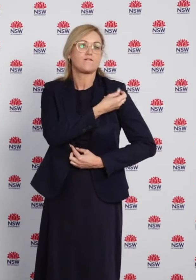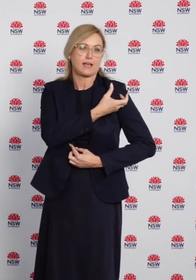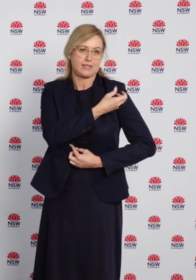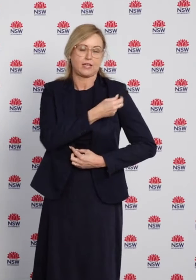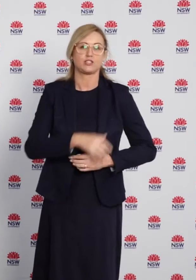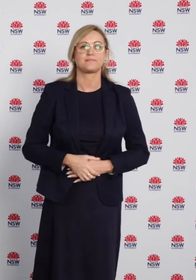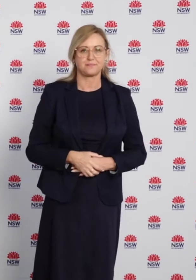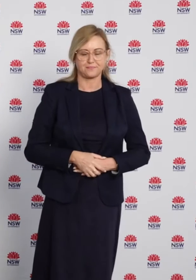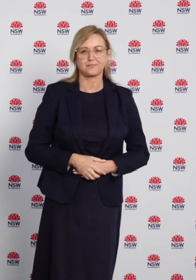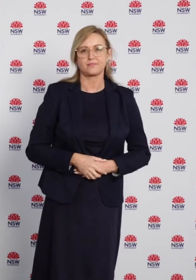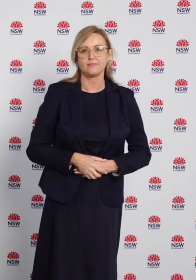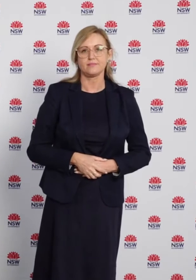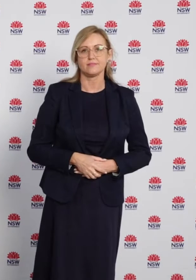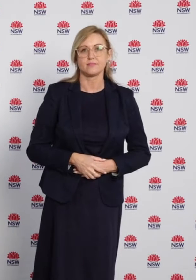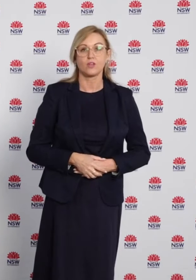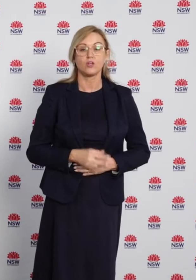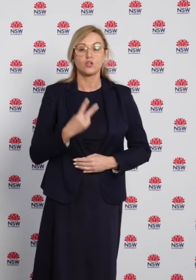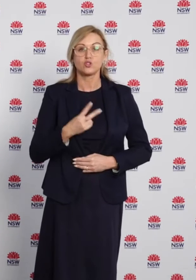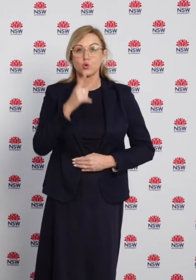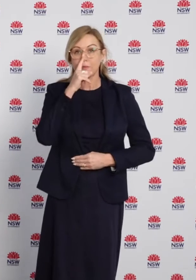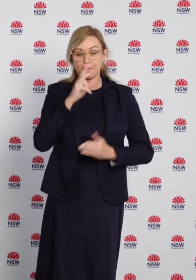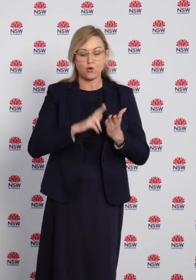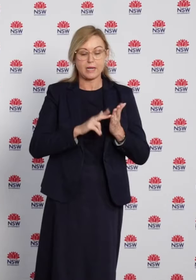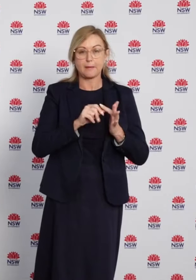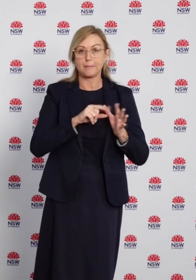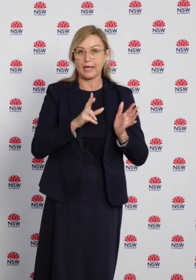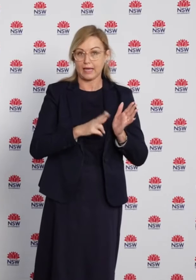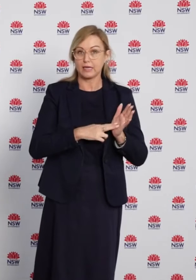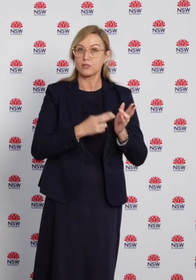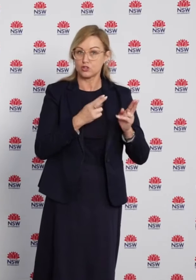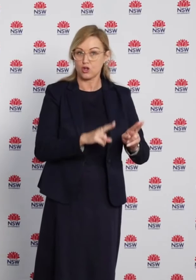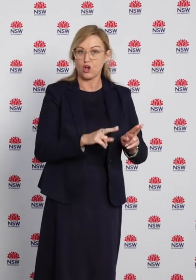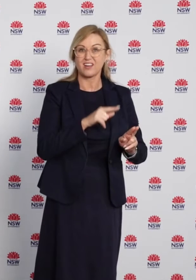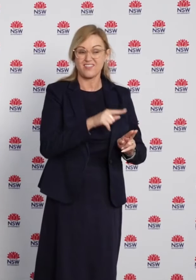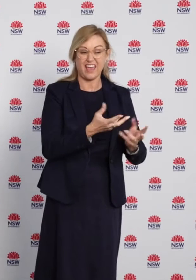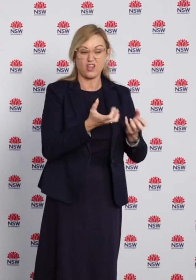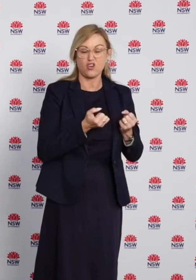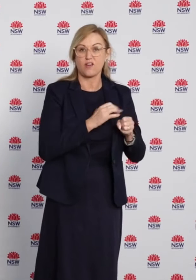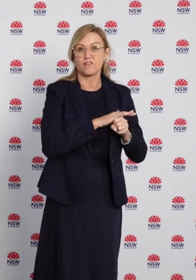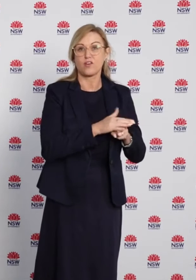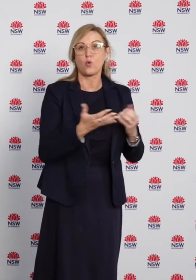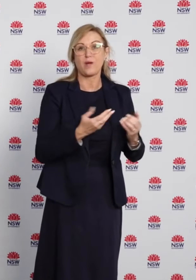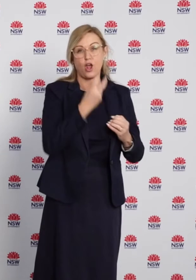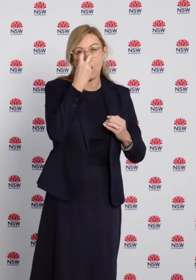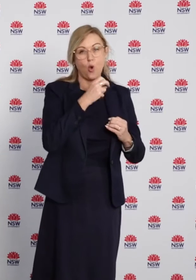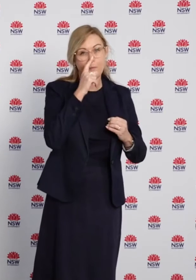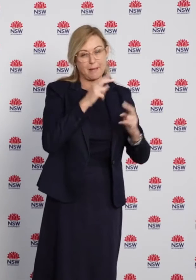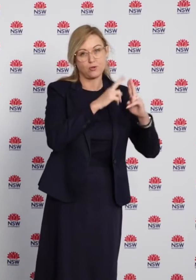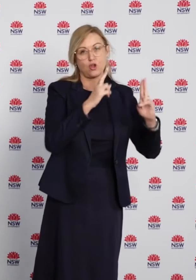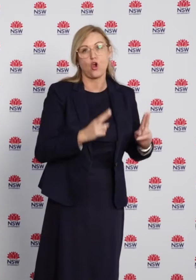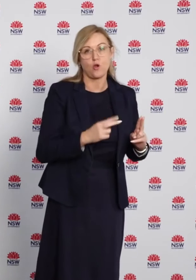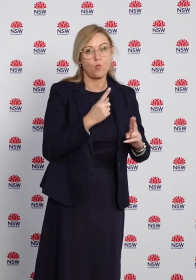vaccine. 2 people from Nepean Blue Mountains who died acquired their infection in aged care settings, a woman